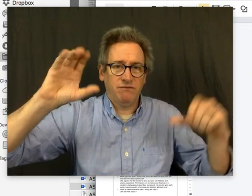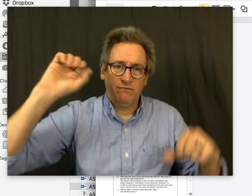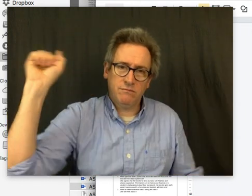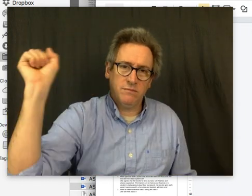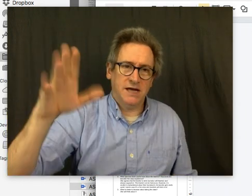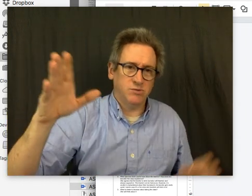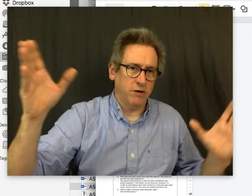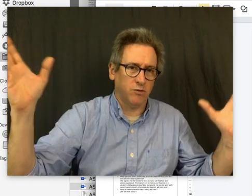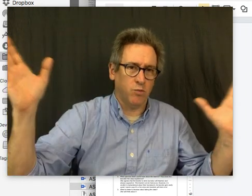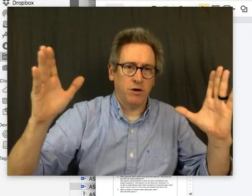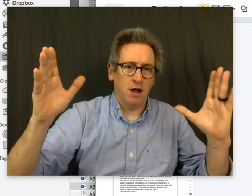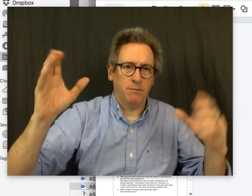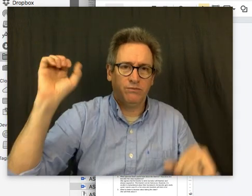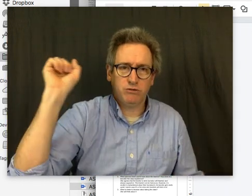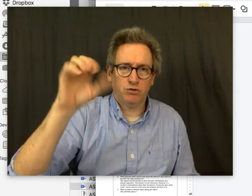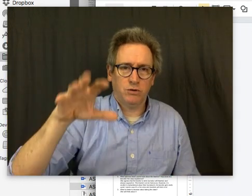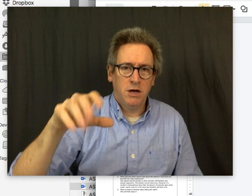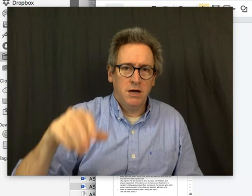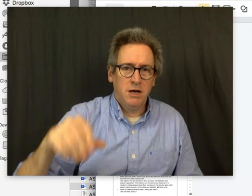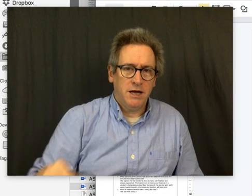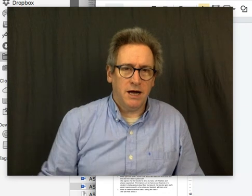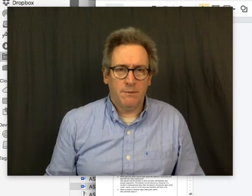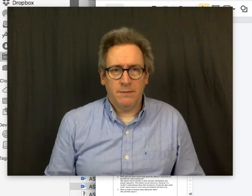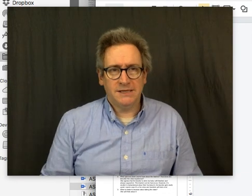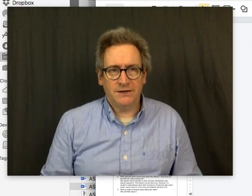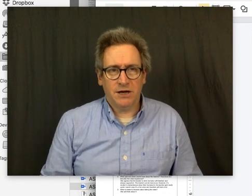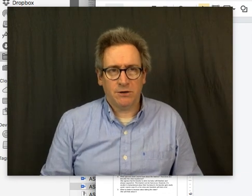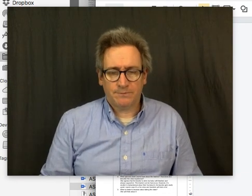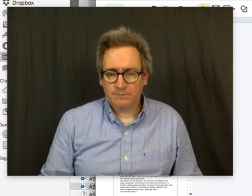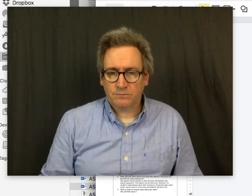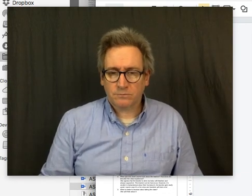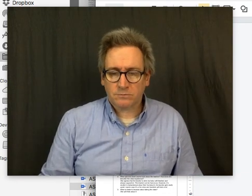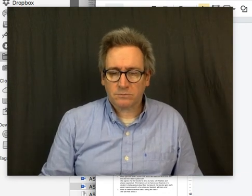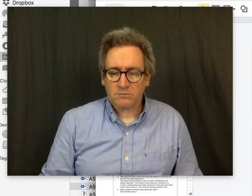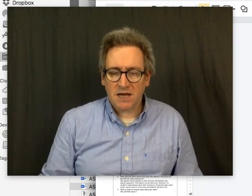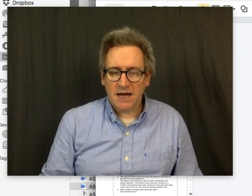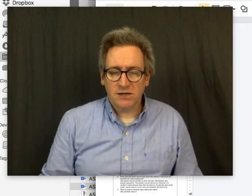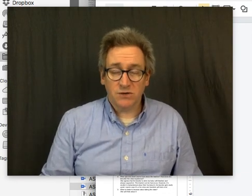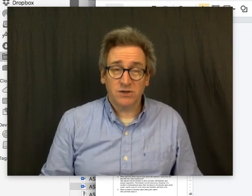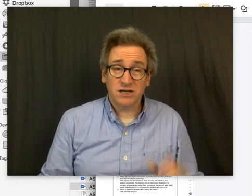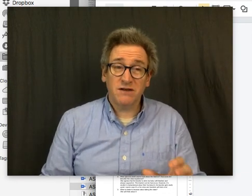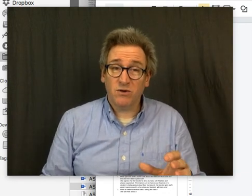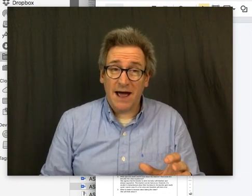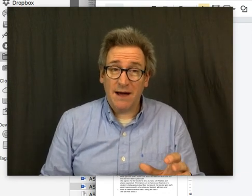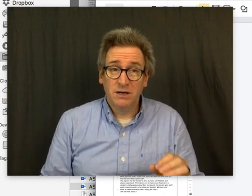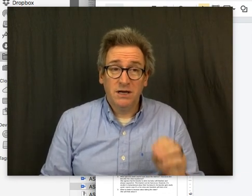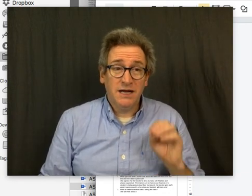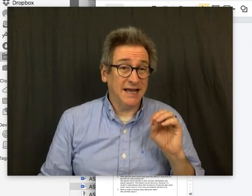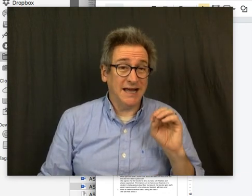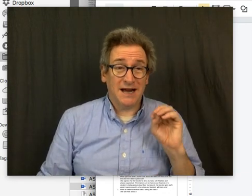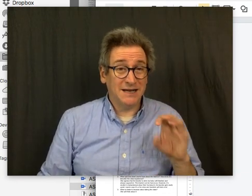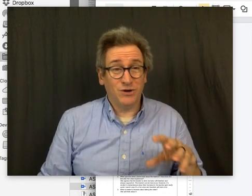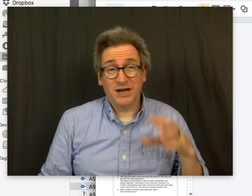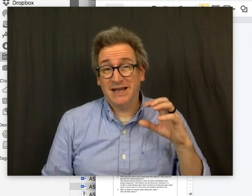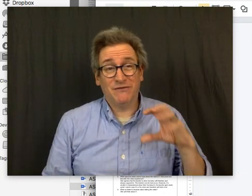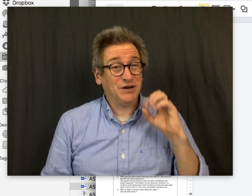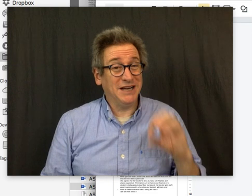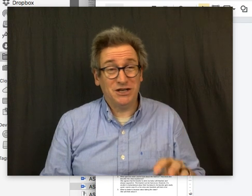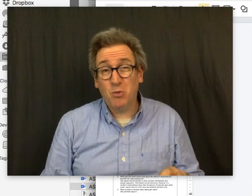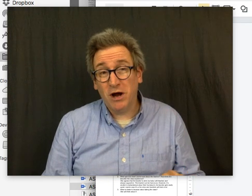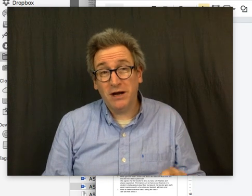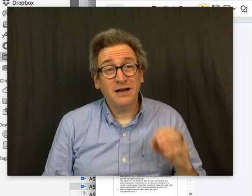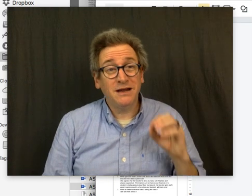have as what they're one lump. It's in there. And so there's a ton of vocab. And again, I didn't put a GIF